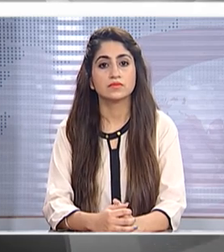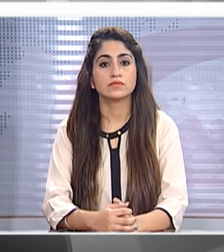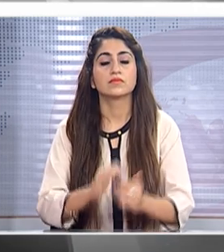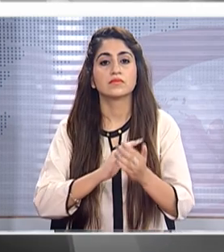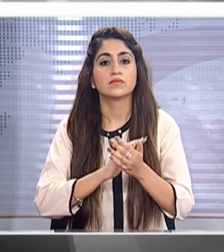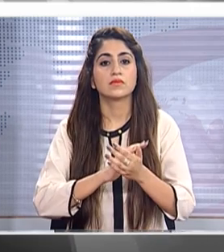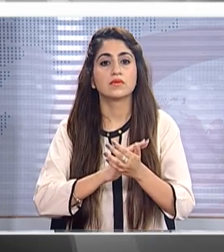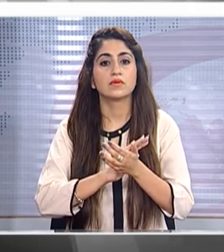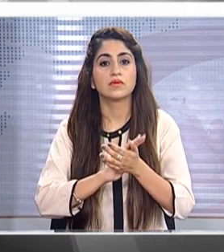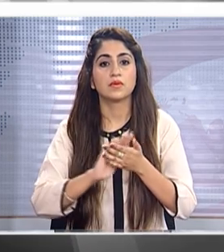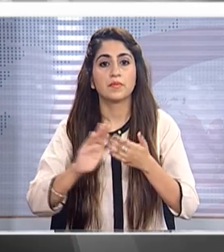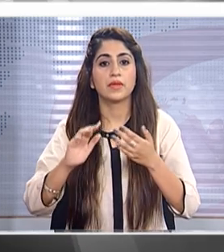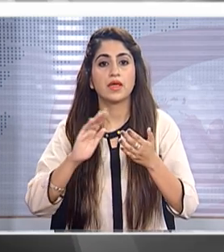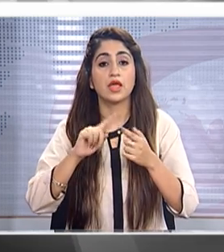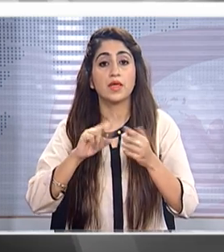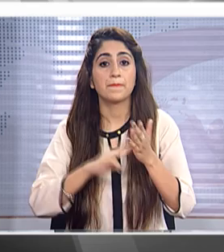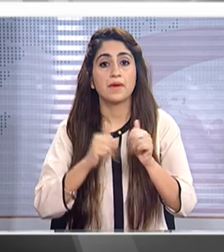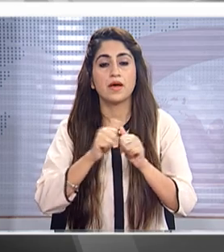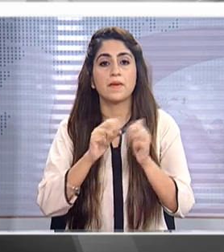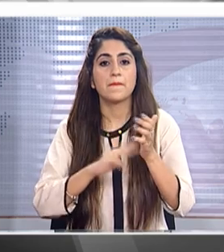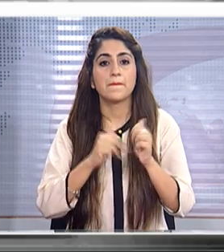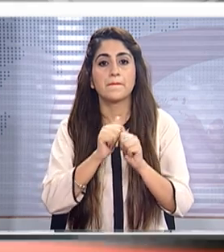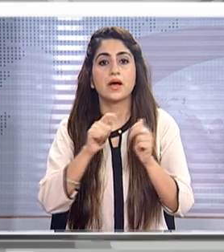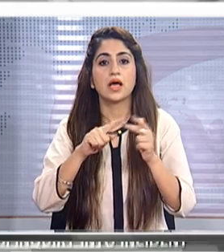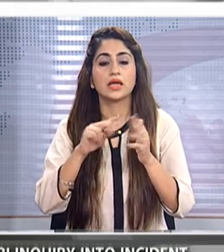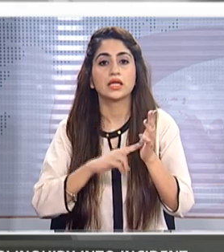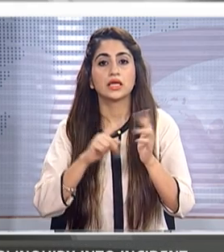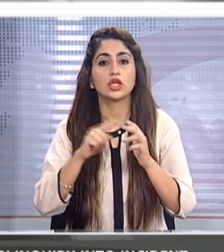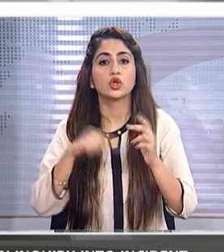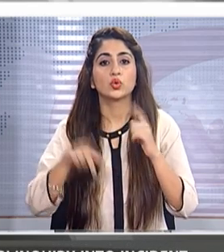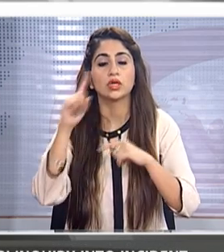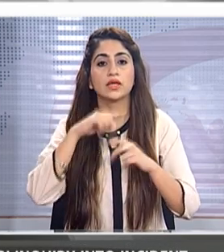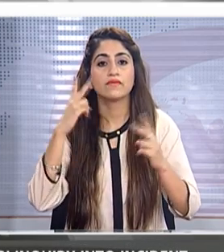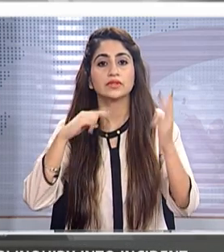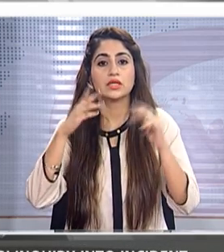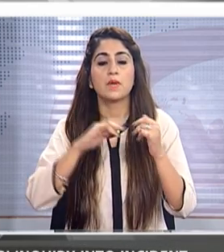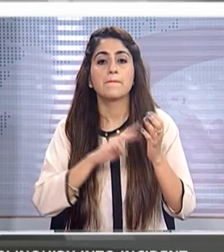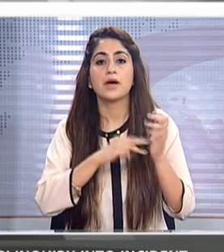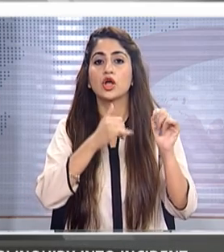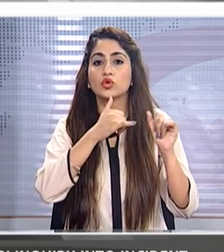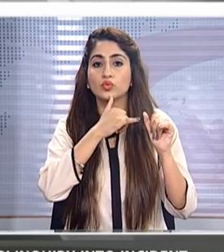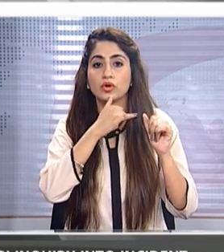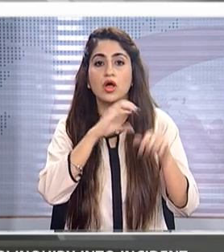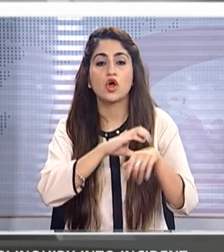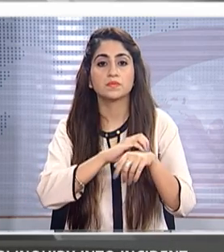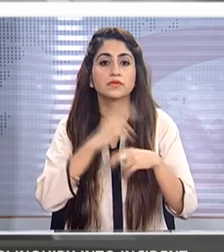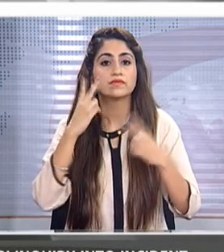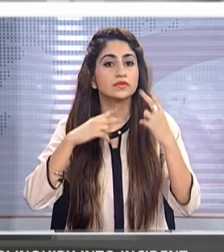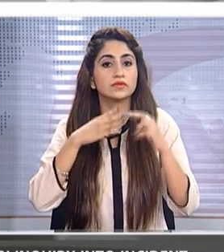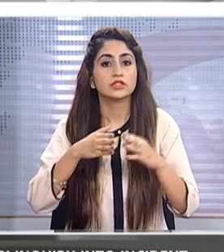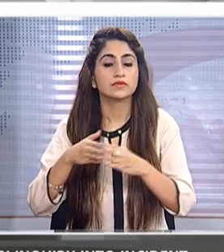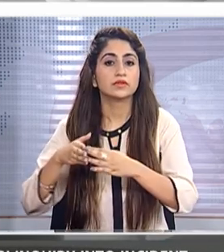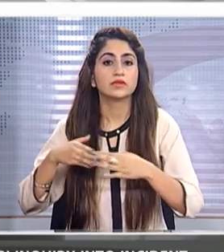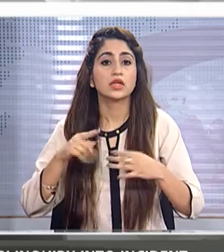BJP MP of Mathura, Hema Malini, today visited Niyati Hospital in Mathura and met victims of the clashes